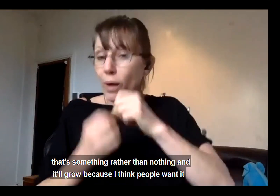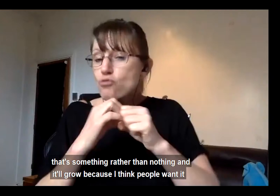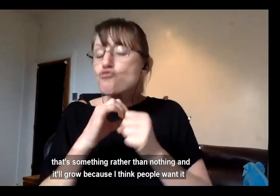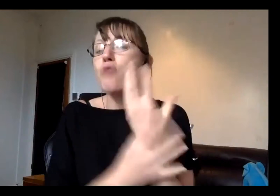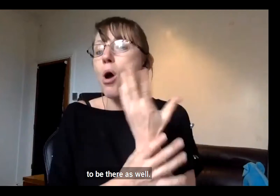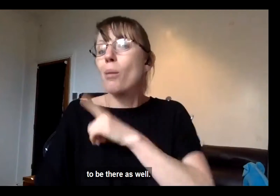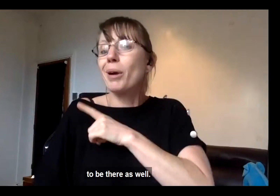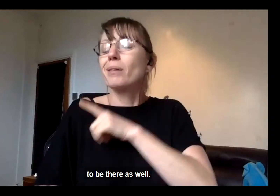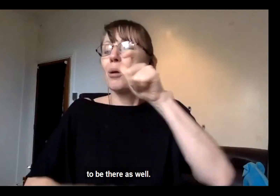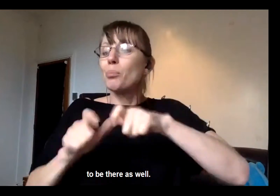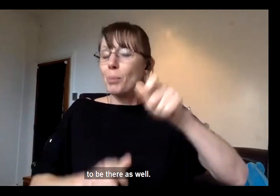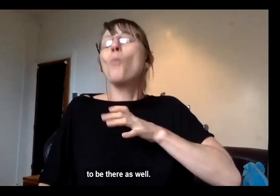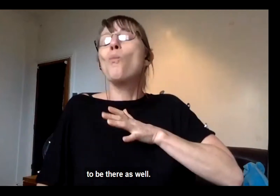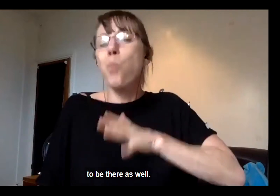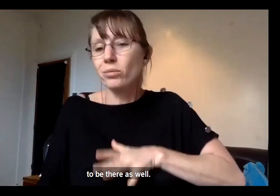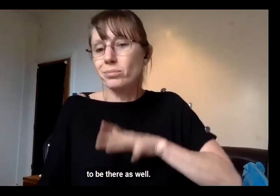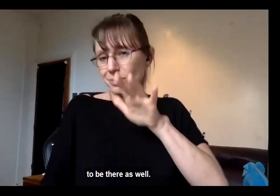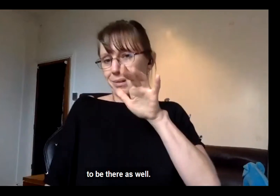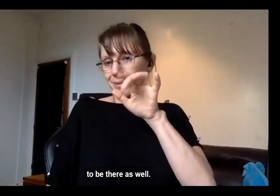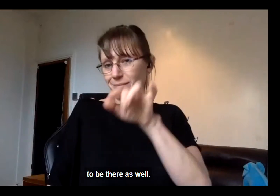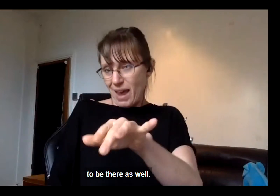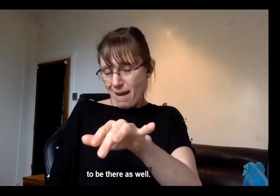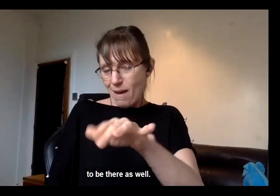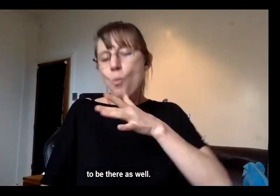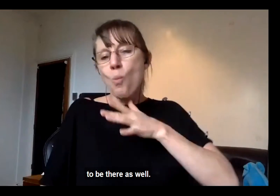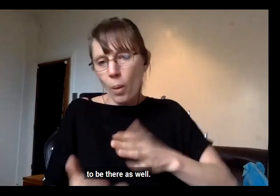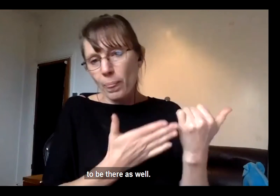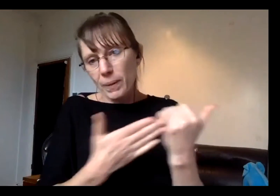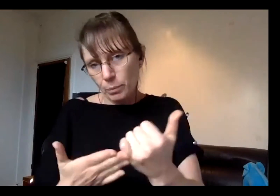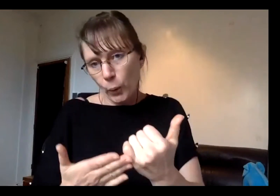think people want it to be there as well.